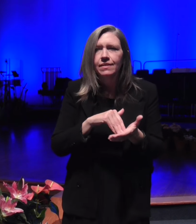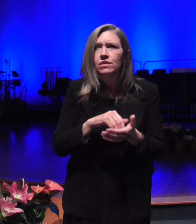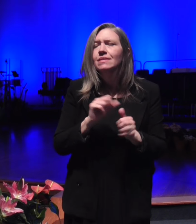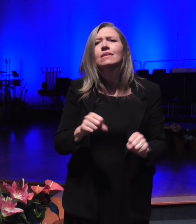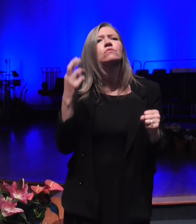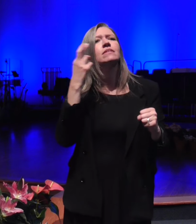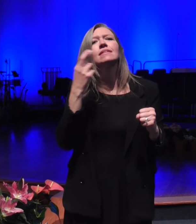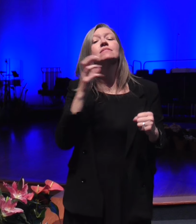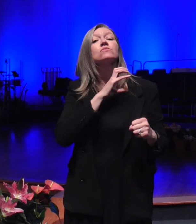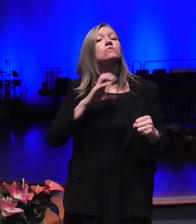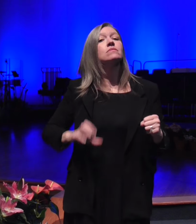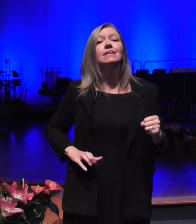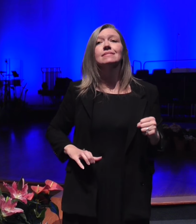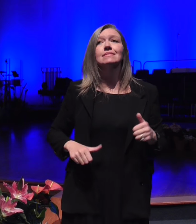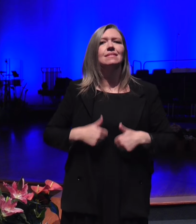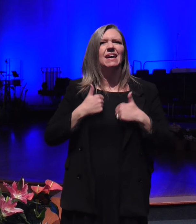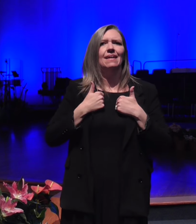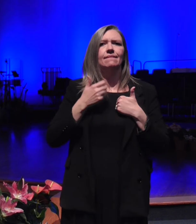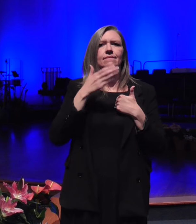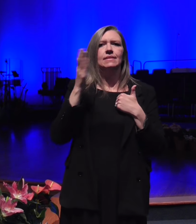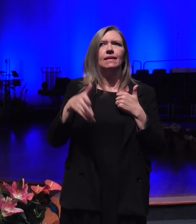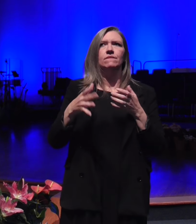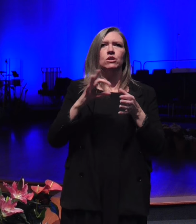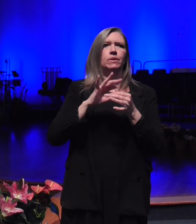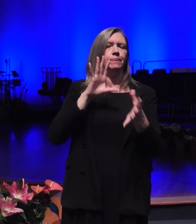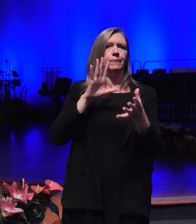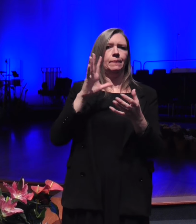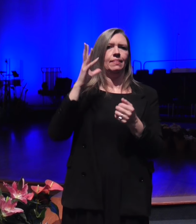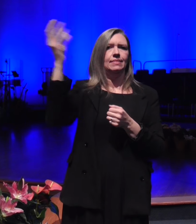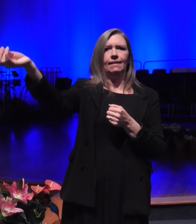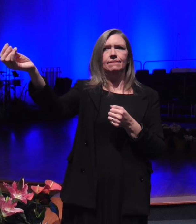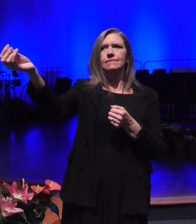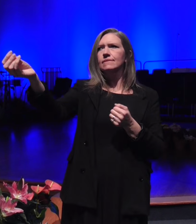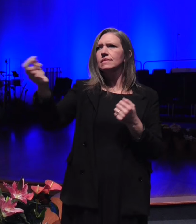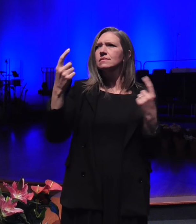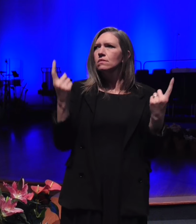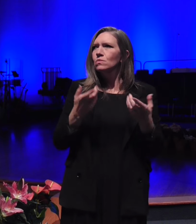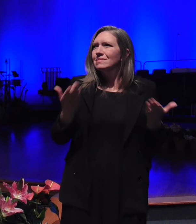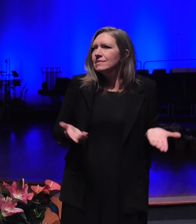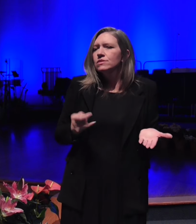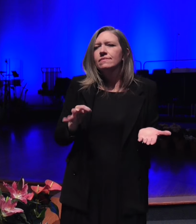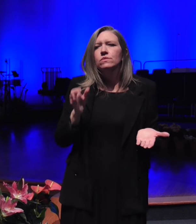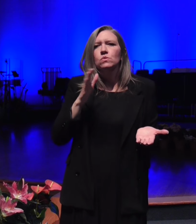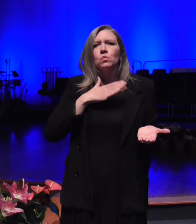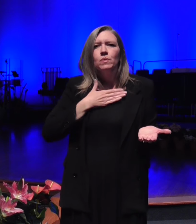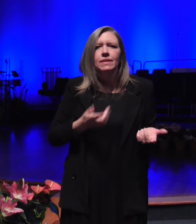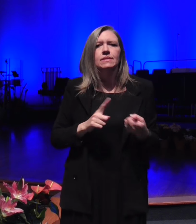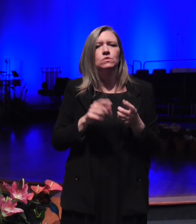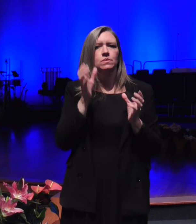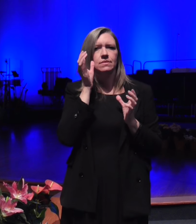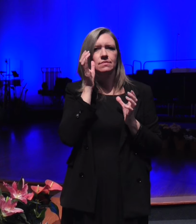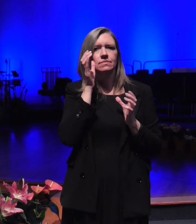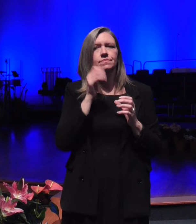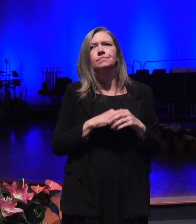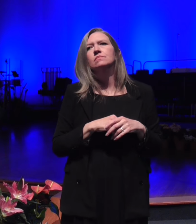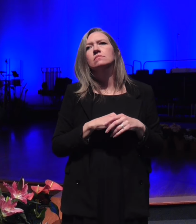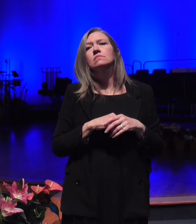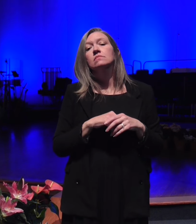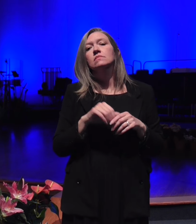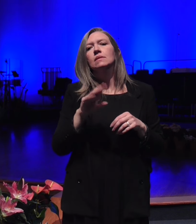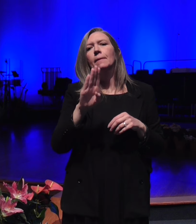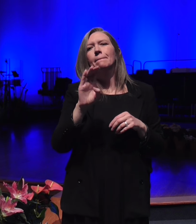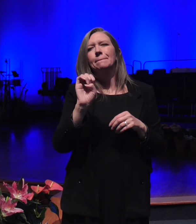always present for us to experience if we're willing to listen. Frederick Buechner, a great